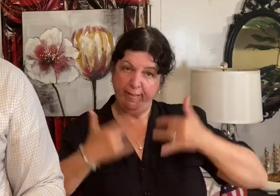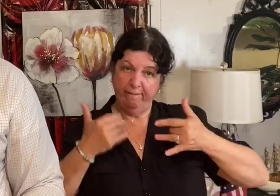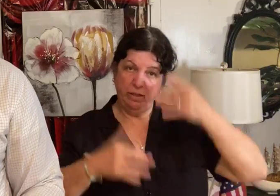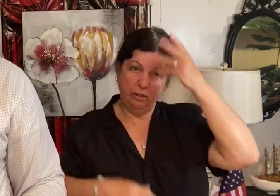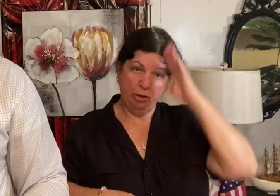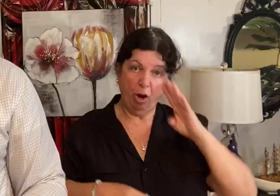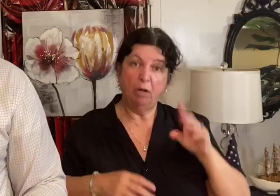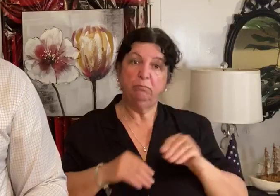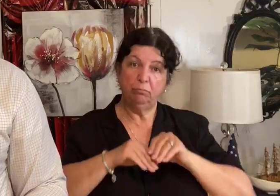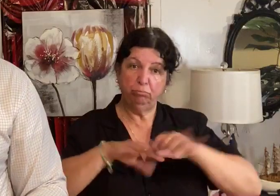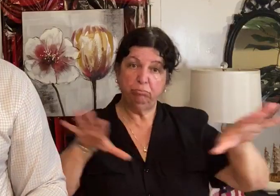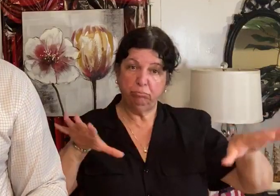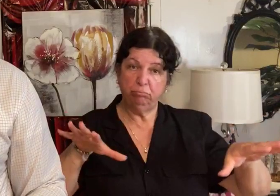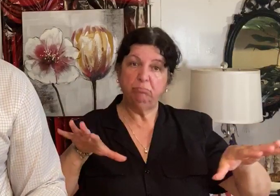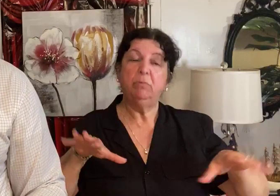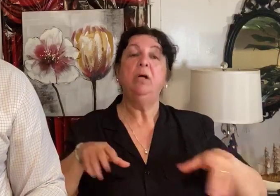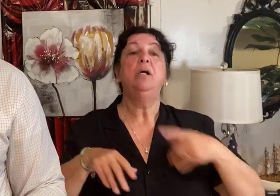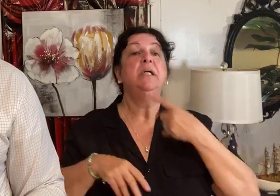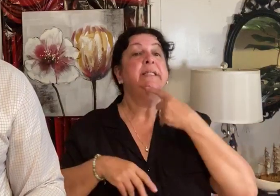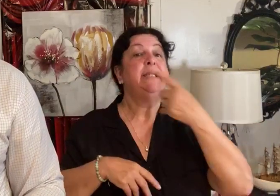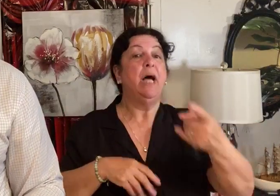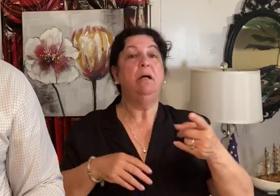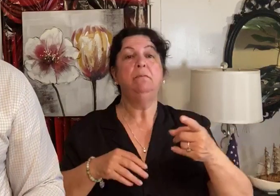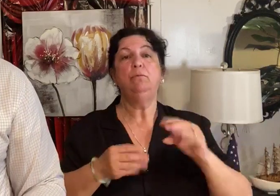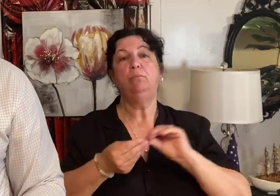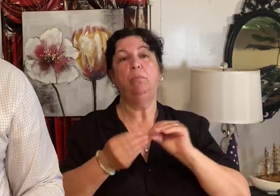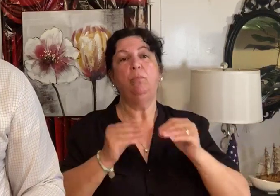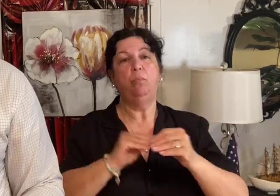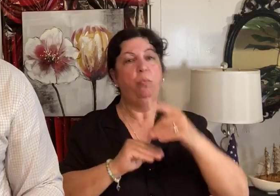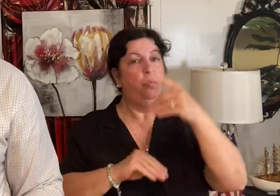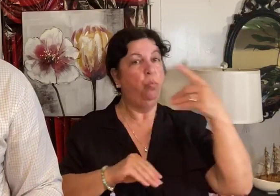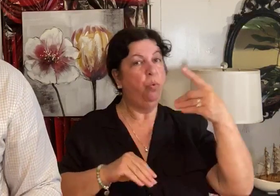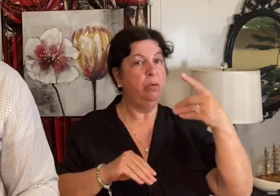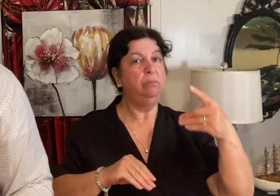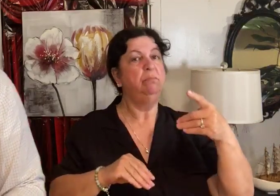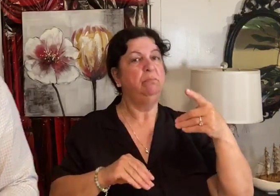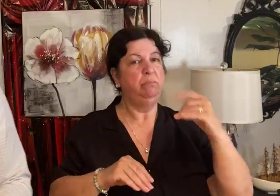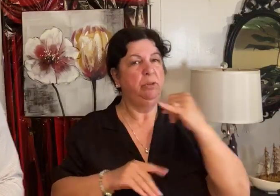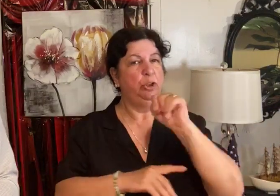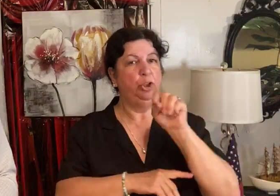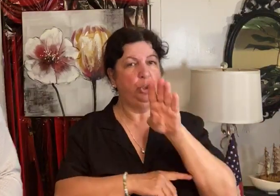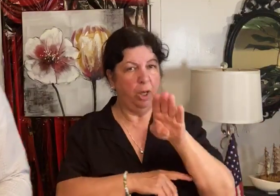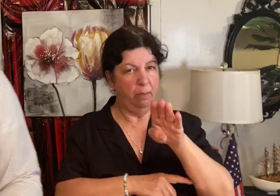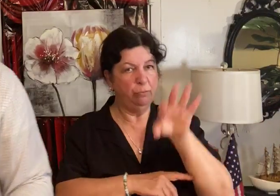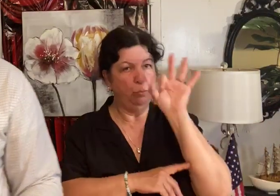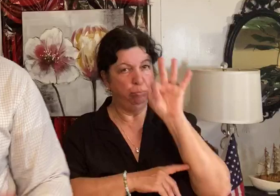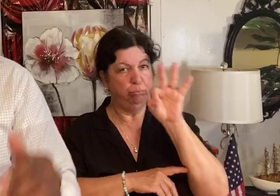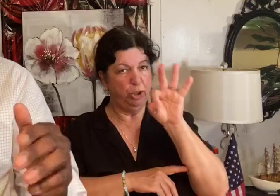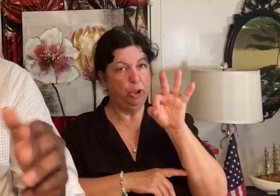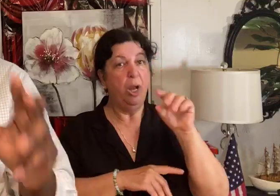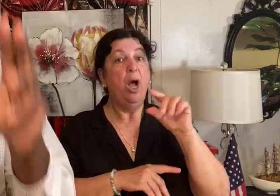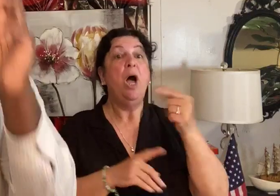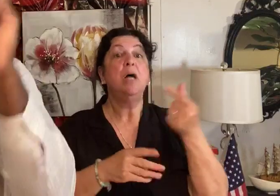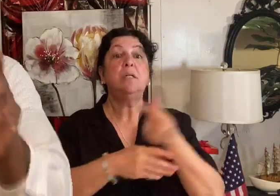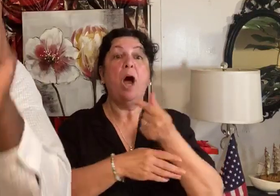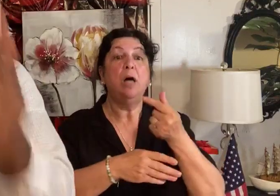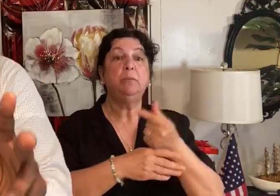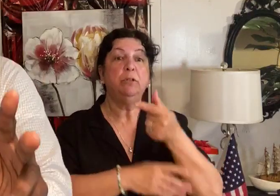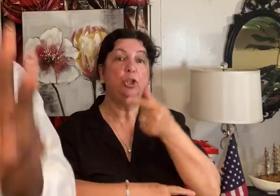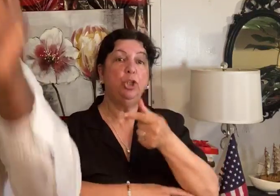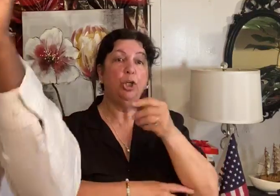of the Living God, our number one job is to preach the gospel, not get involved in social justice in such a way that